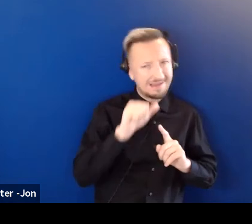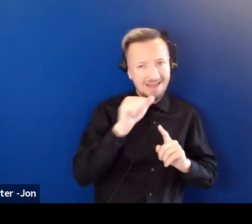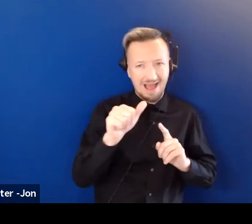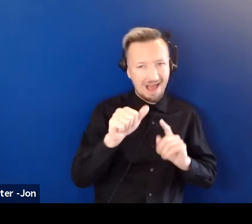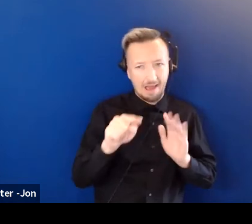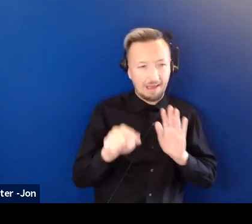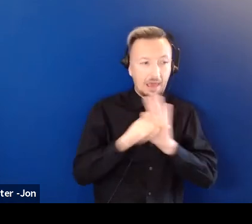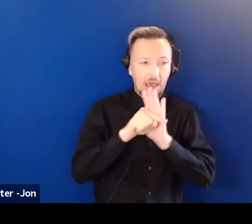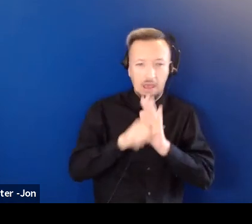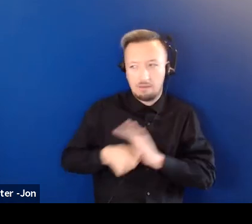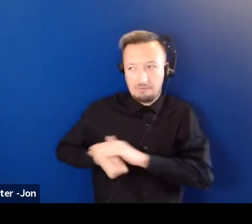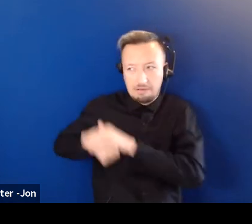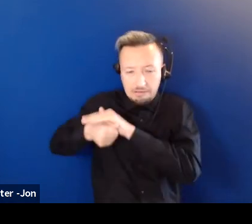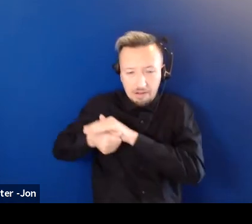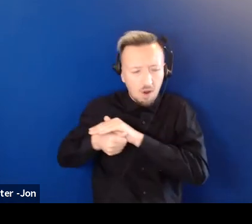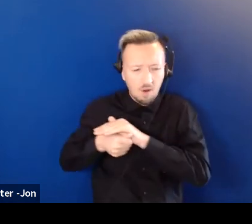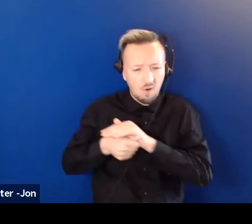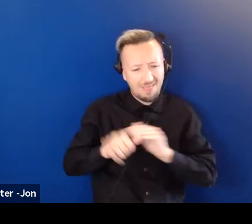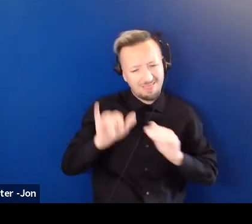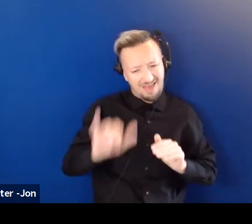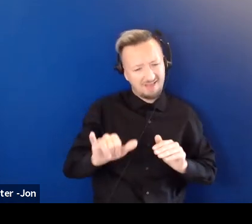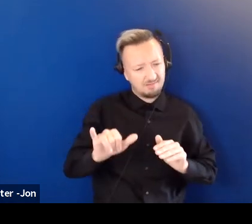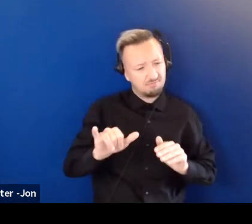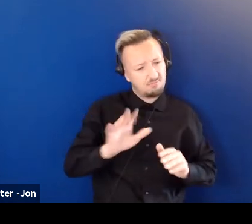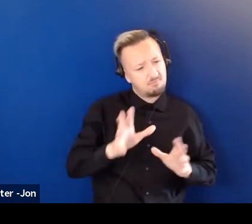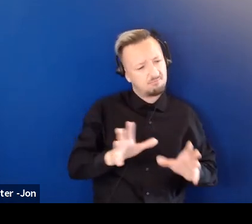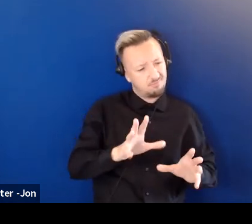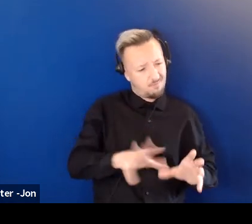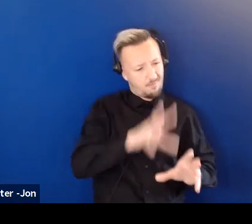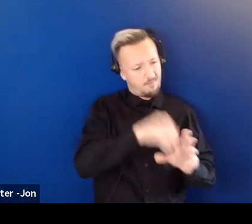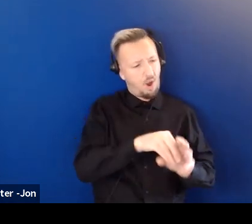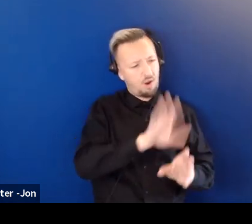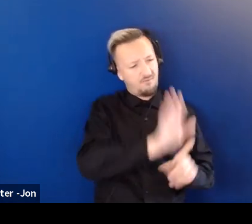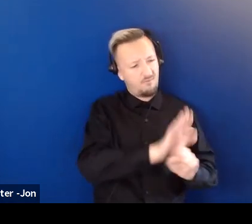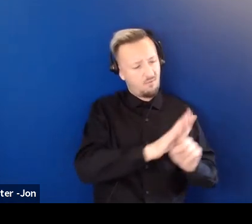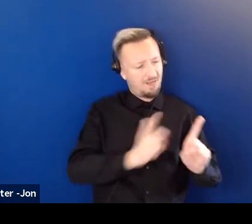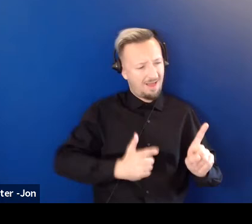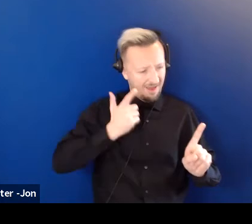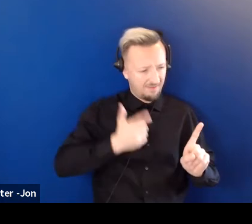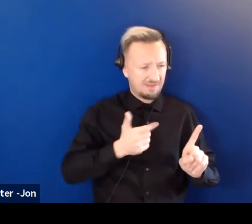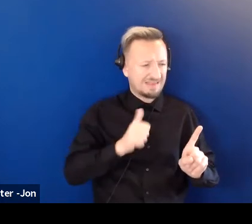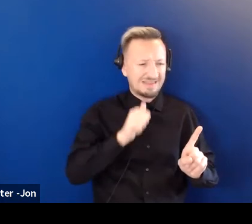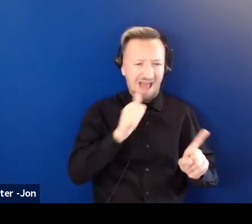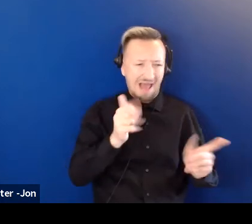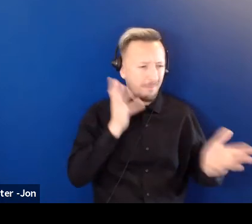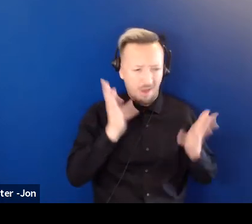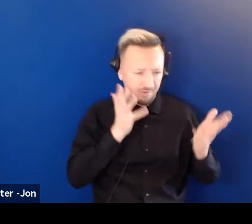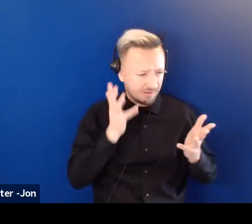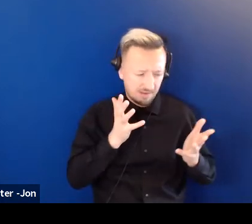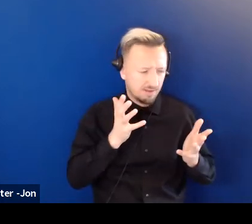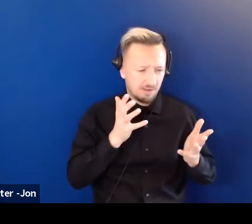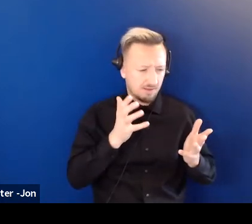hidden. And it's not shameful to be a person with a disability. It